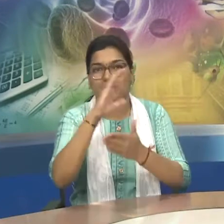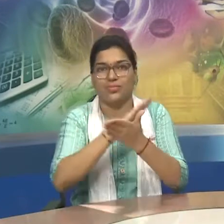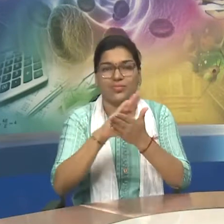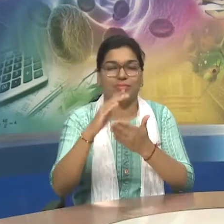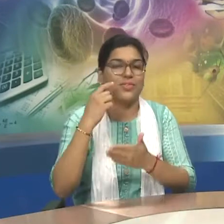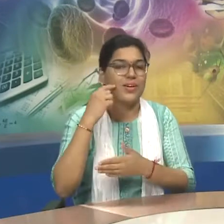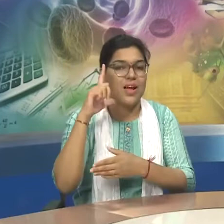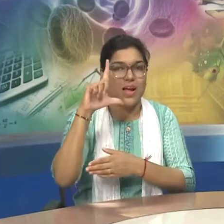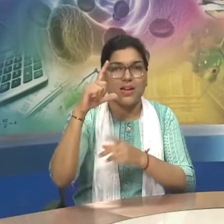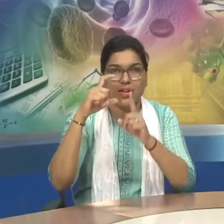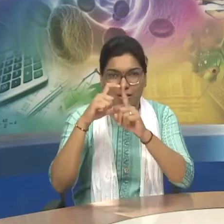kids.